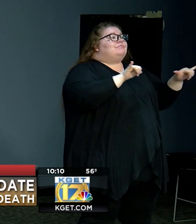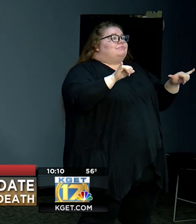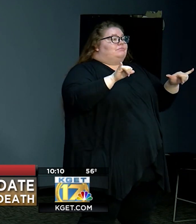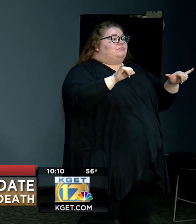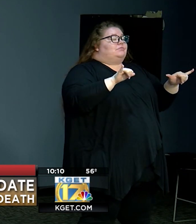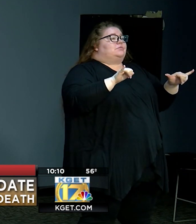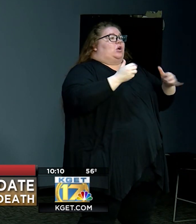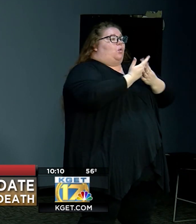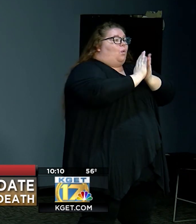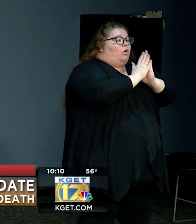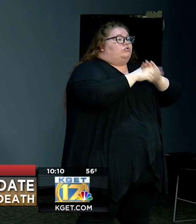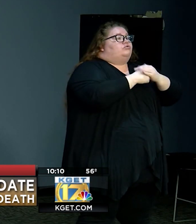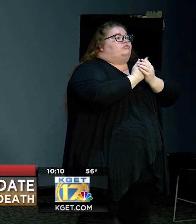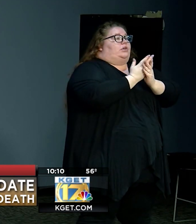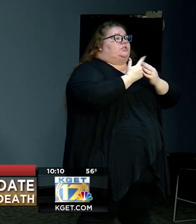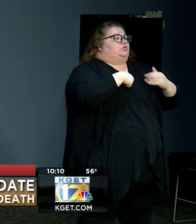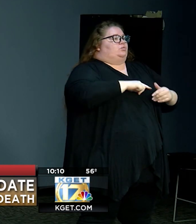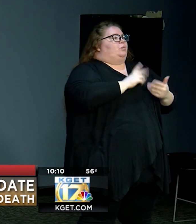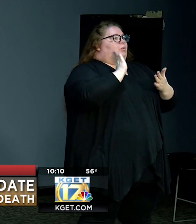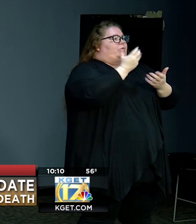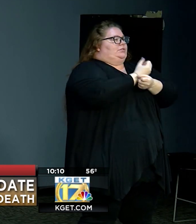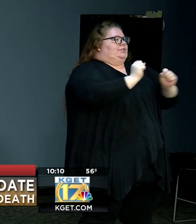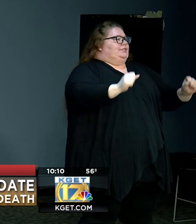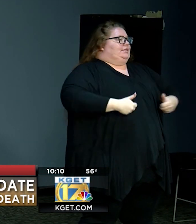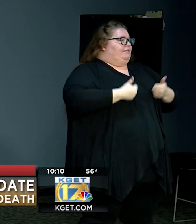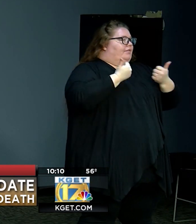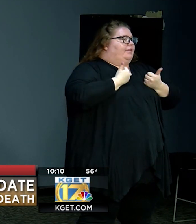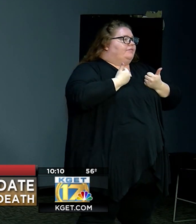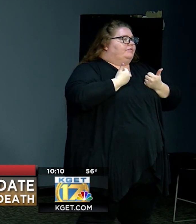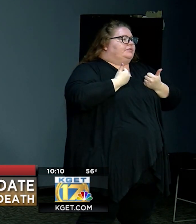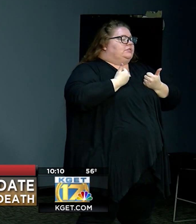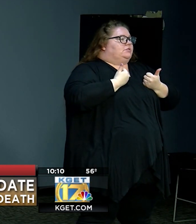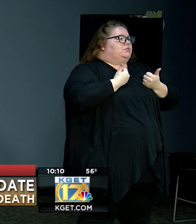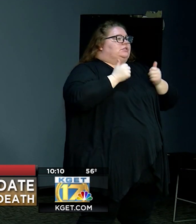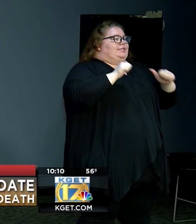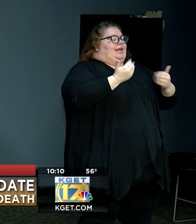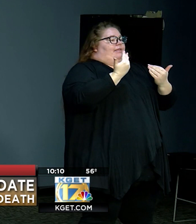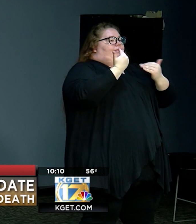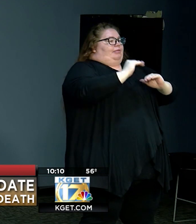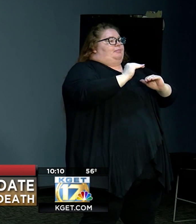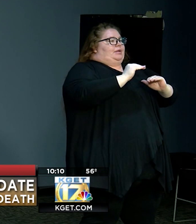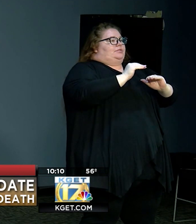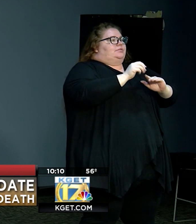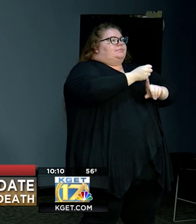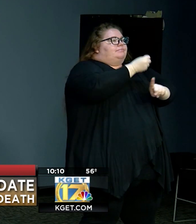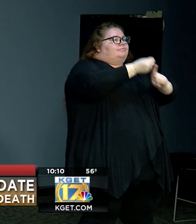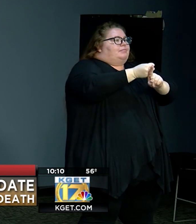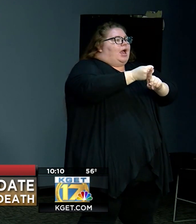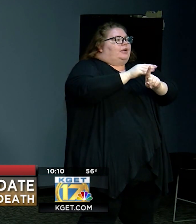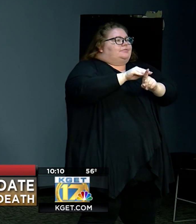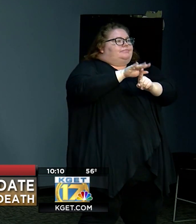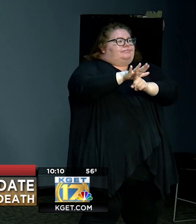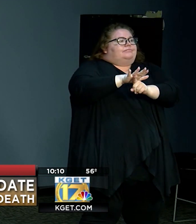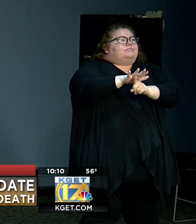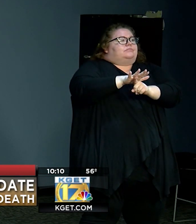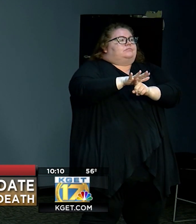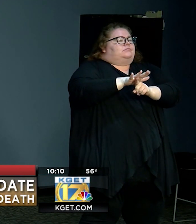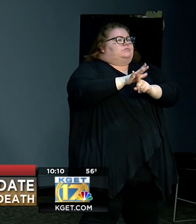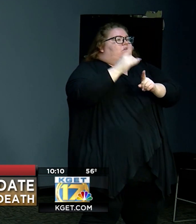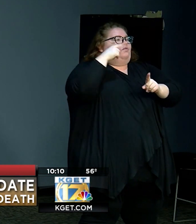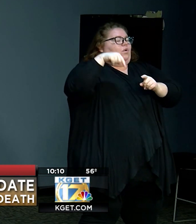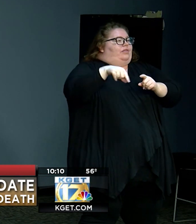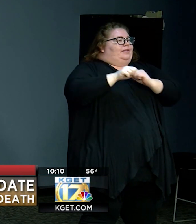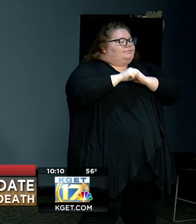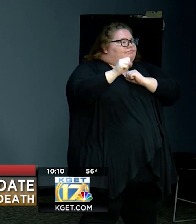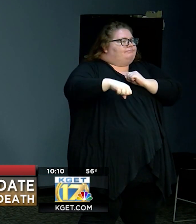part, we can save lives and we can limit the impact and duration on our